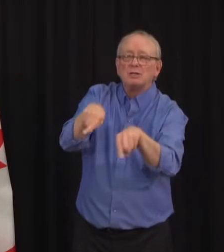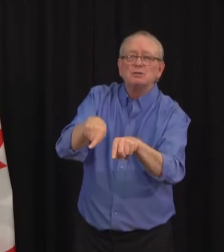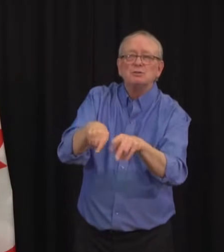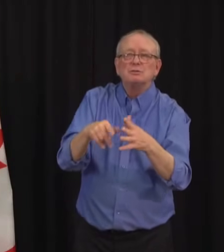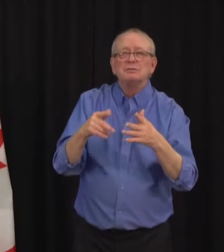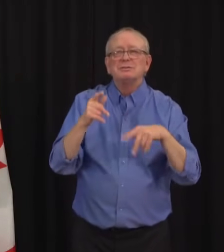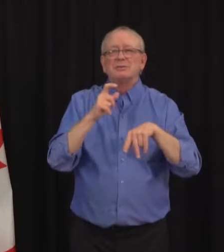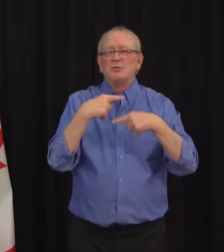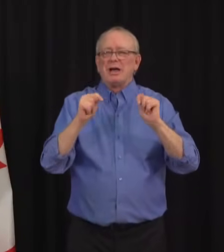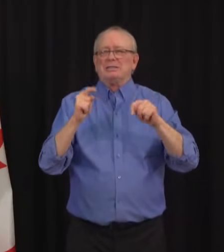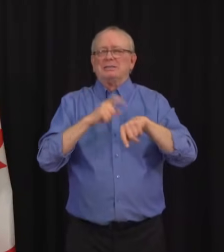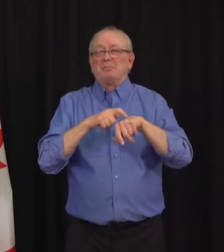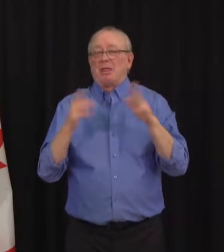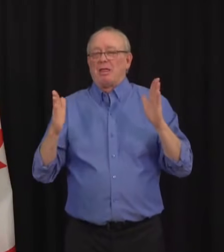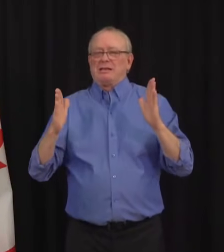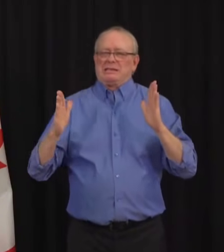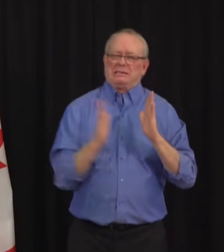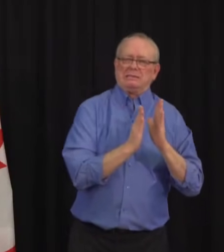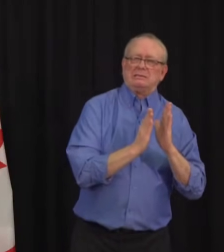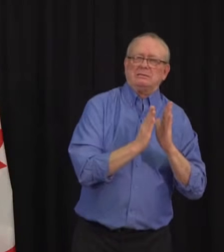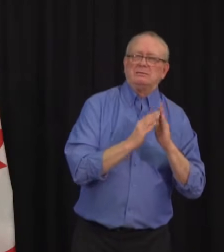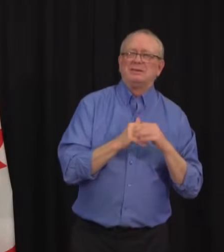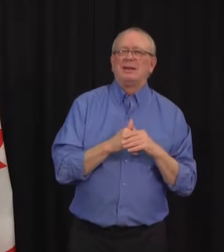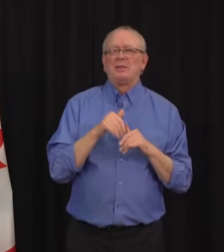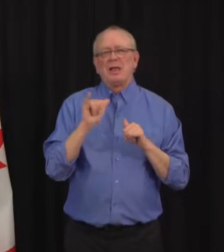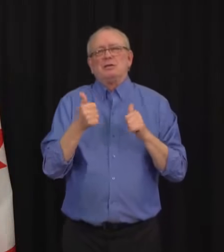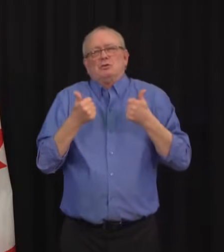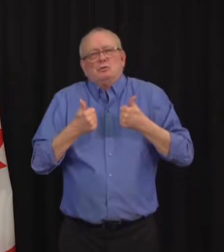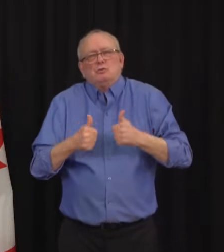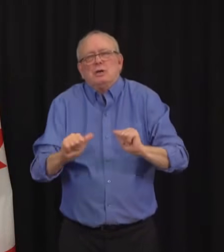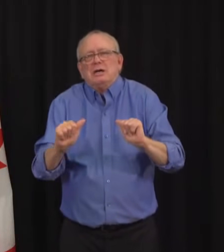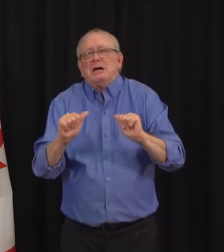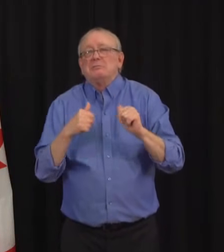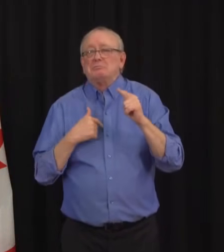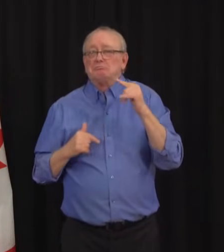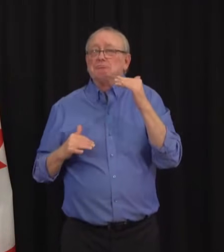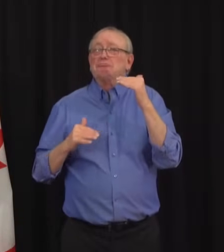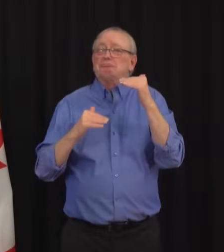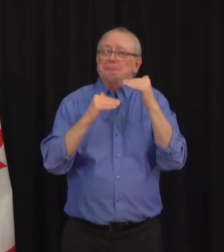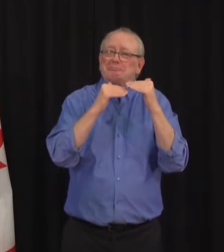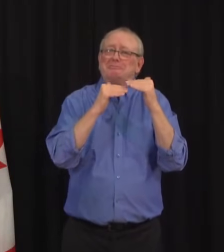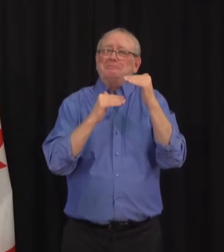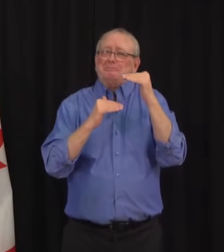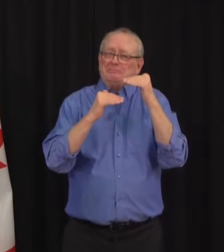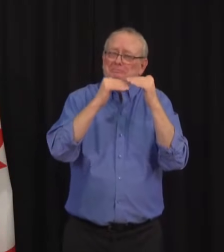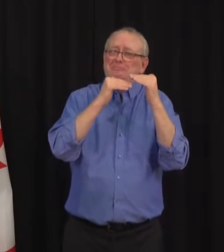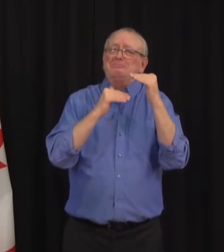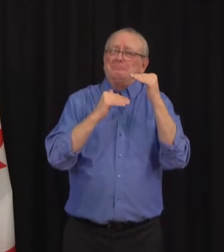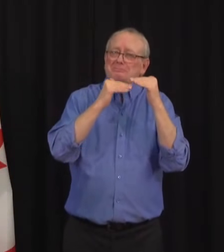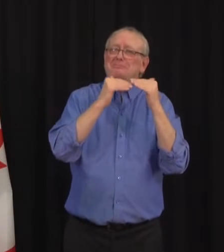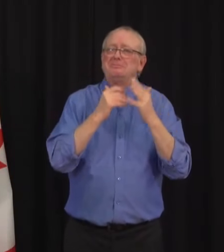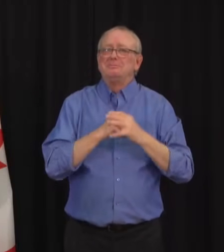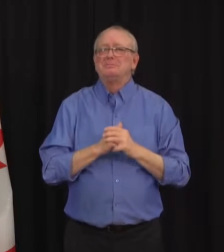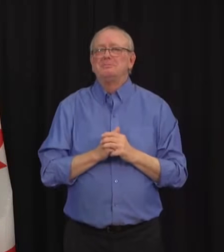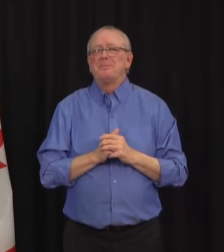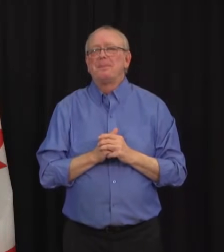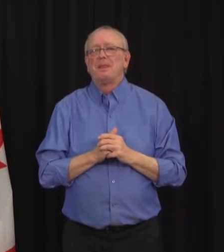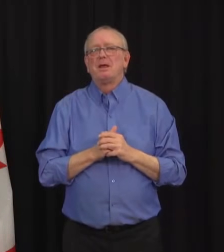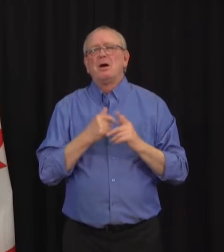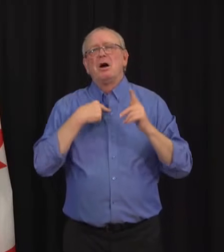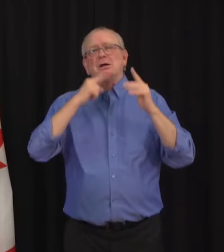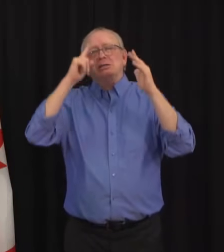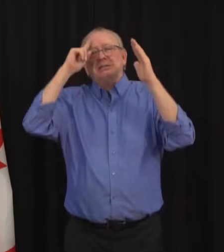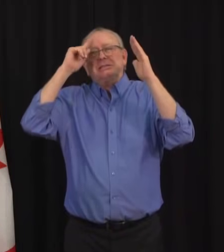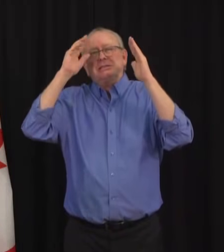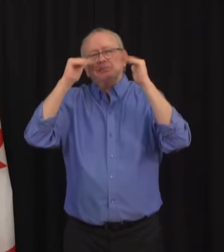in a day. And so right now, again, we're hitting our mark for how many samples we expected that we would need